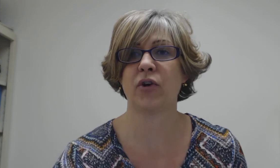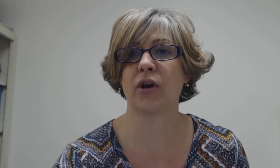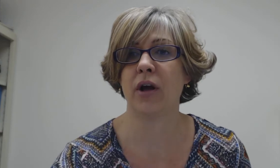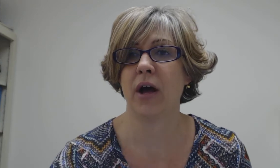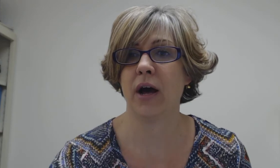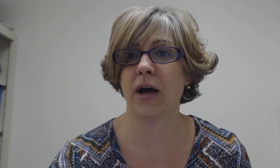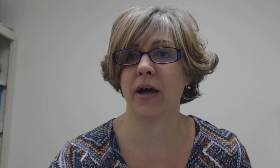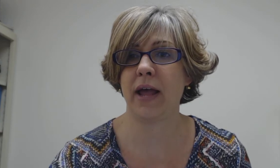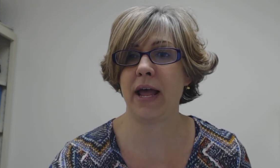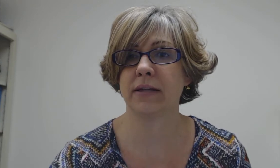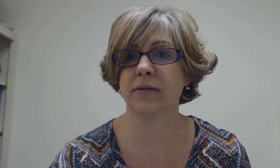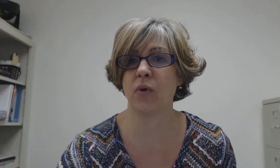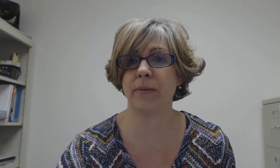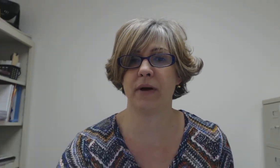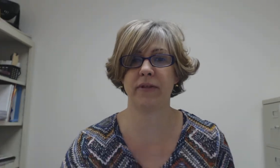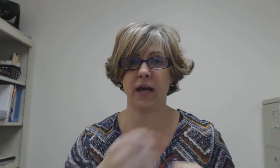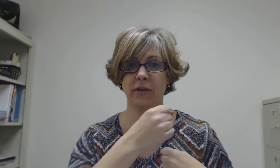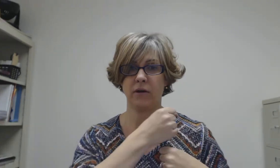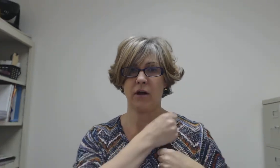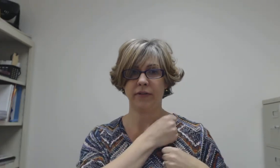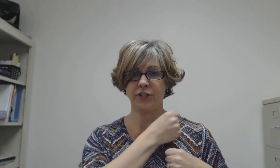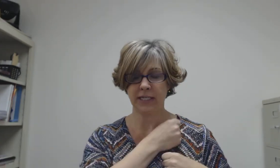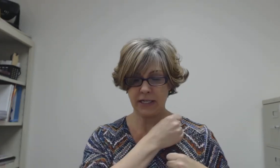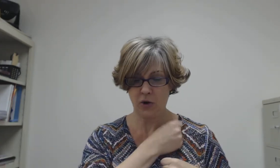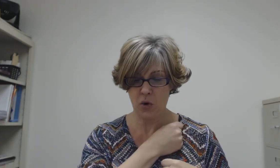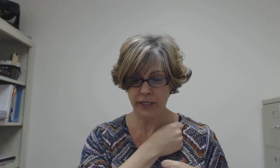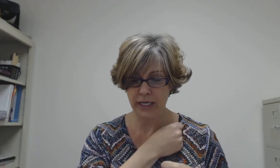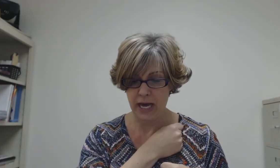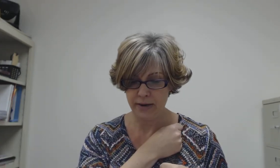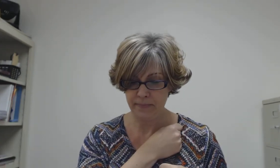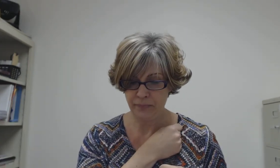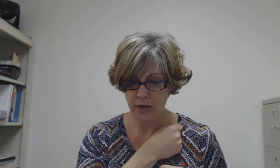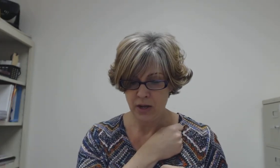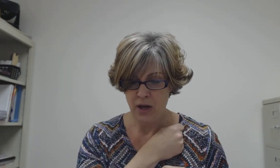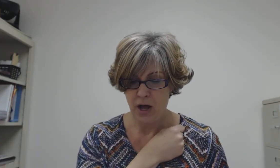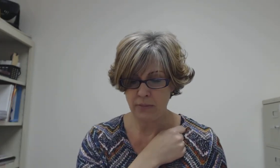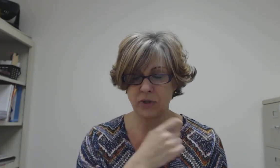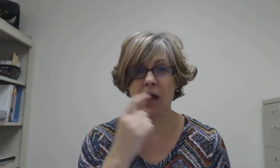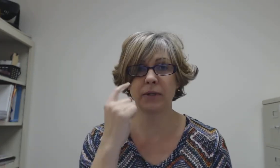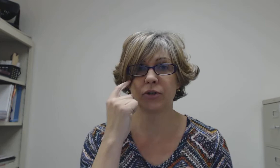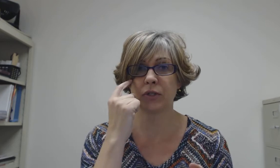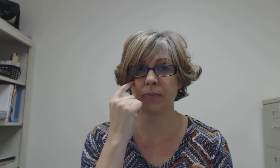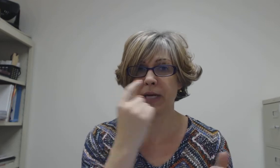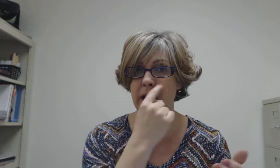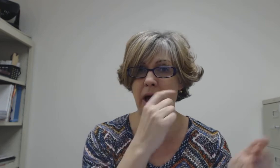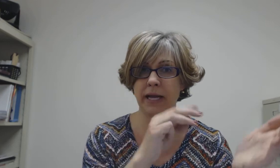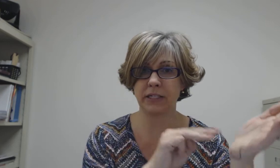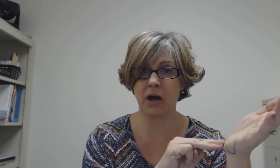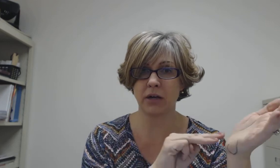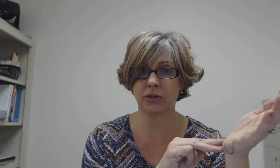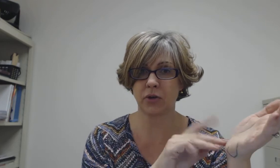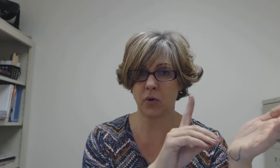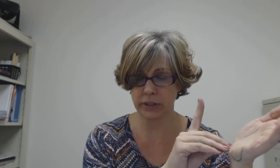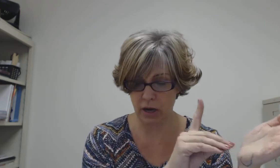your hands one above the other on the chest like you're holding a gun. Optometrist would be an eye doctor or